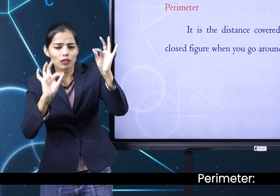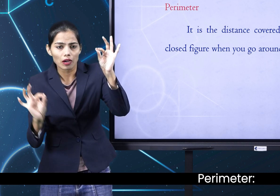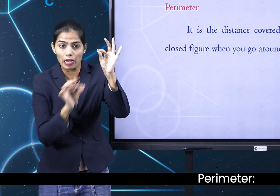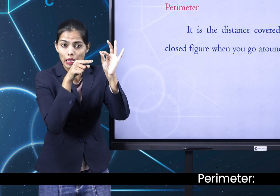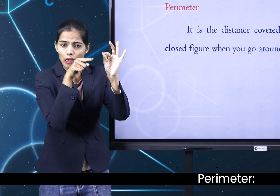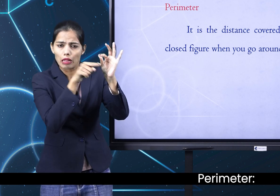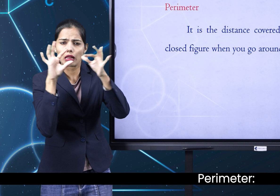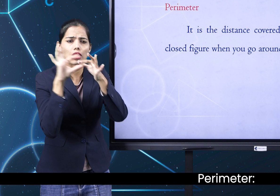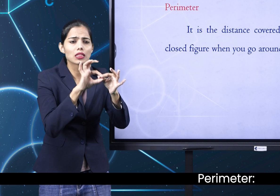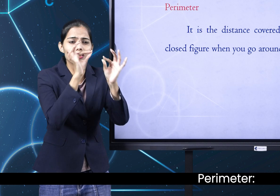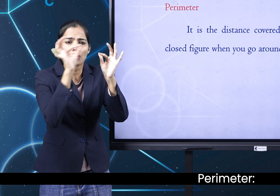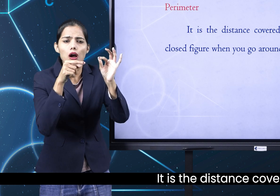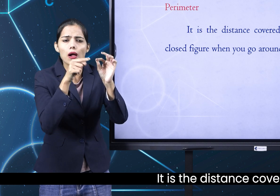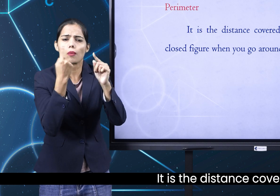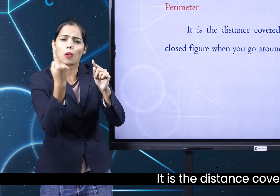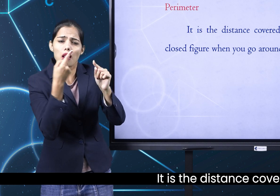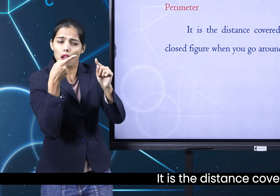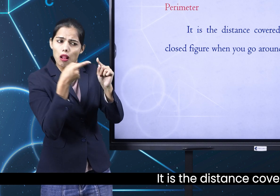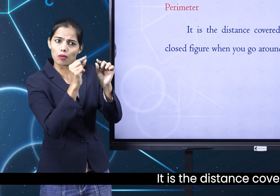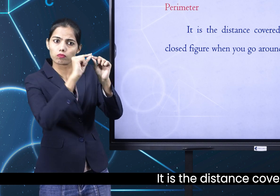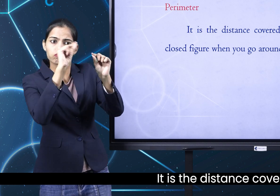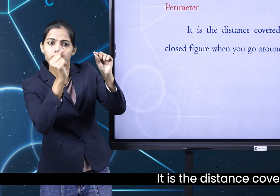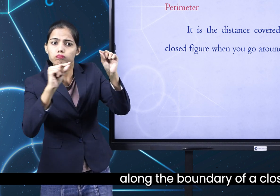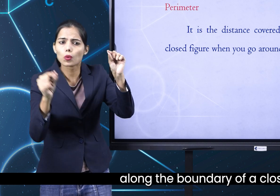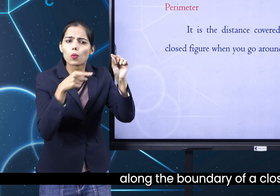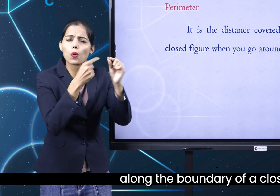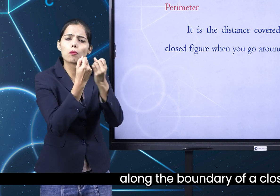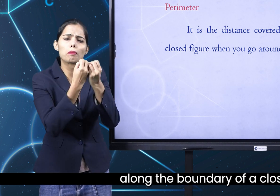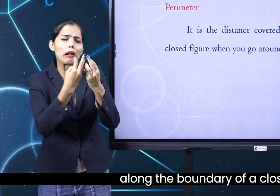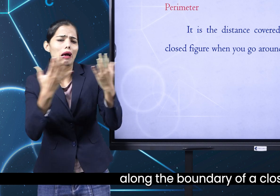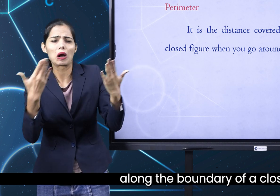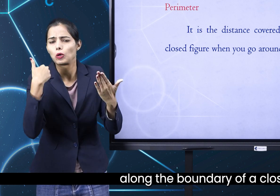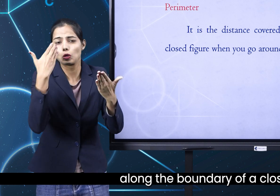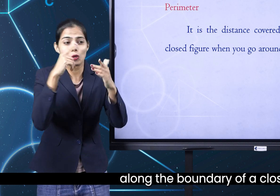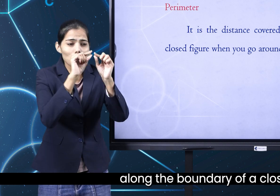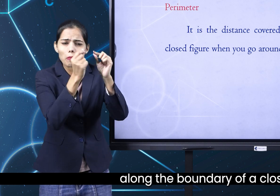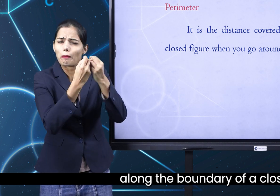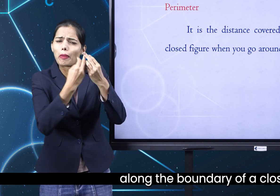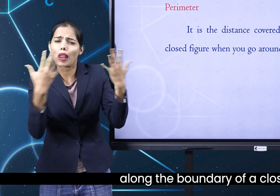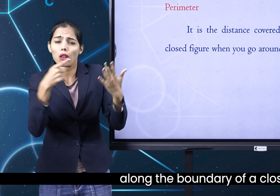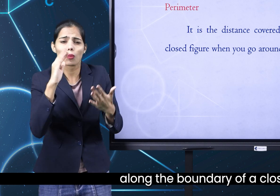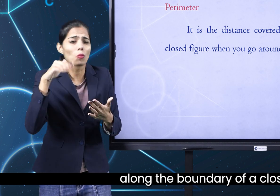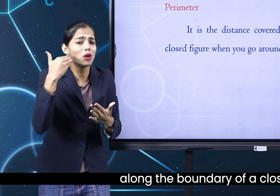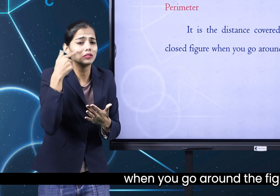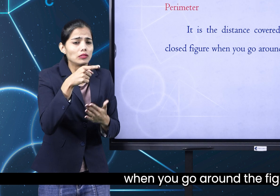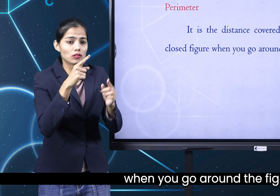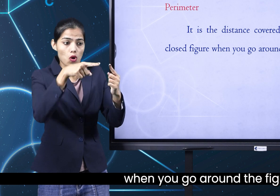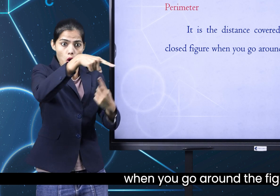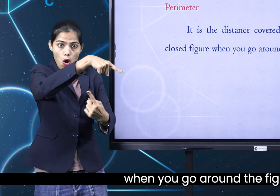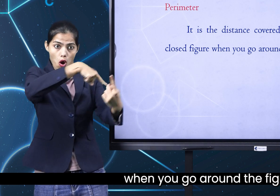Perimeter. It is the distance covered along the boundary of a closed figure when you go around